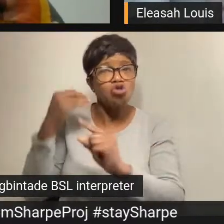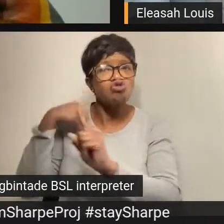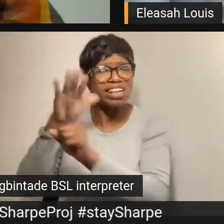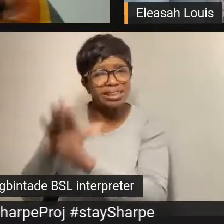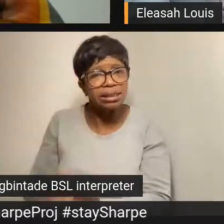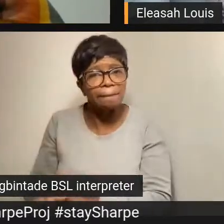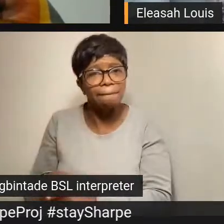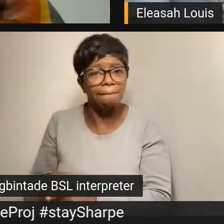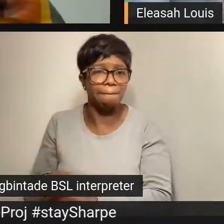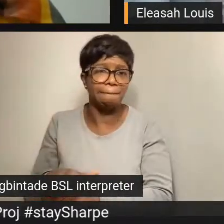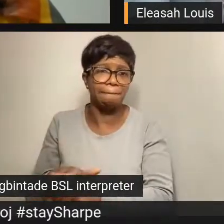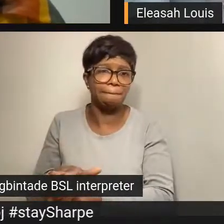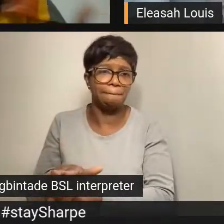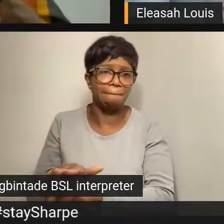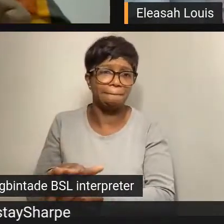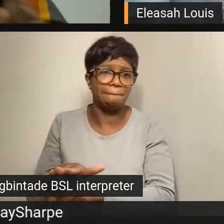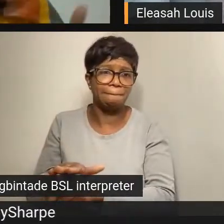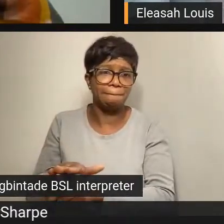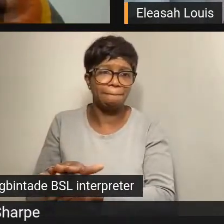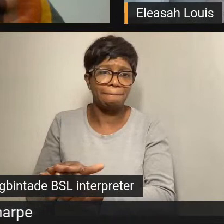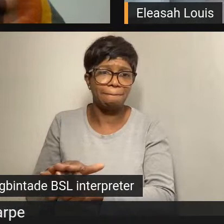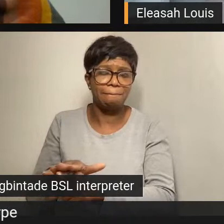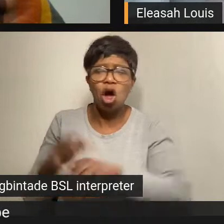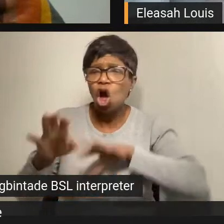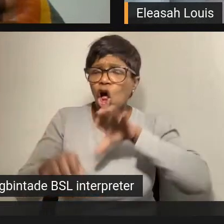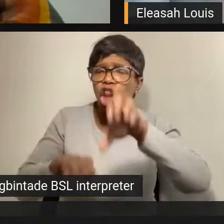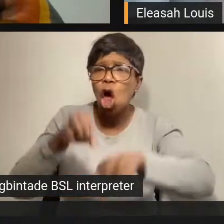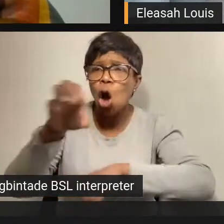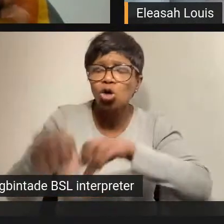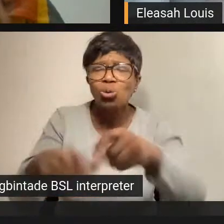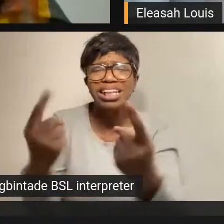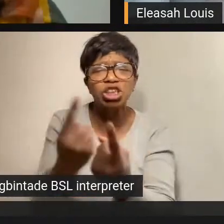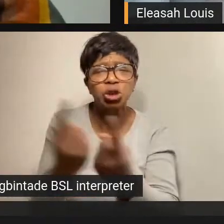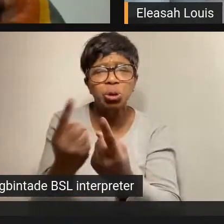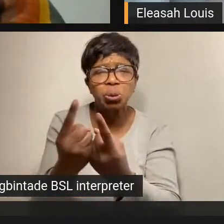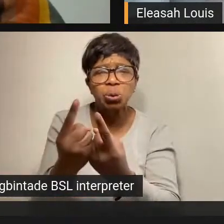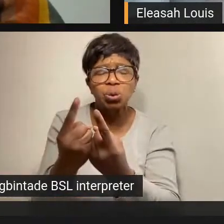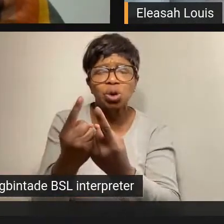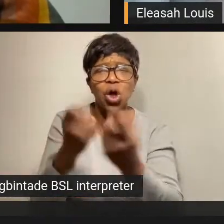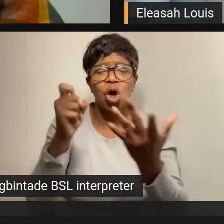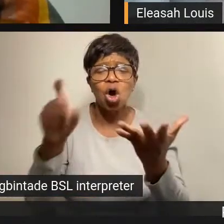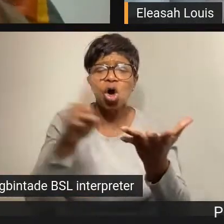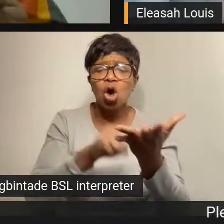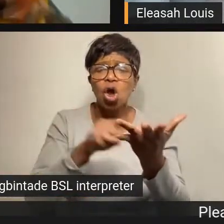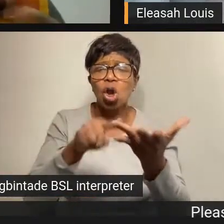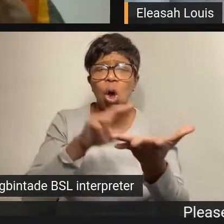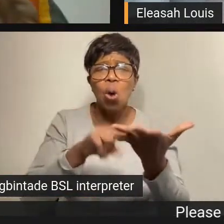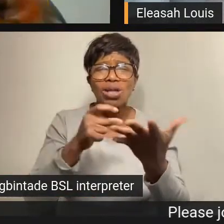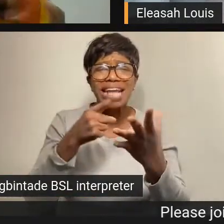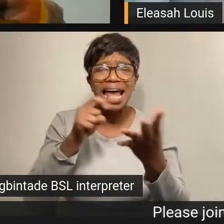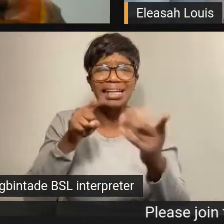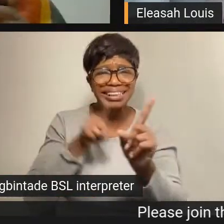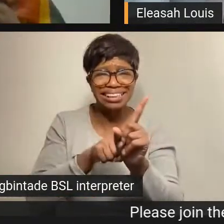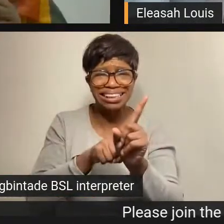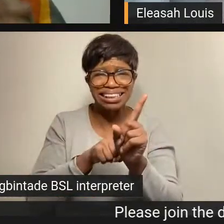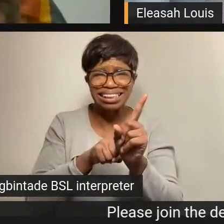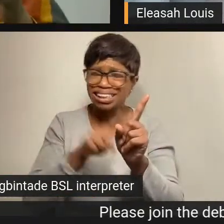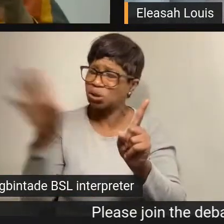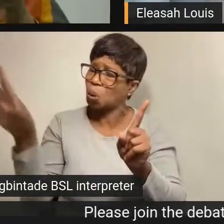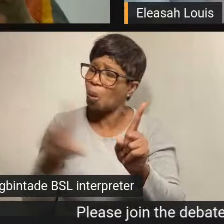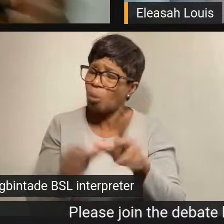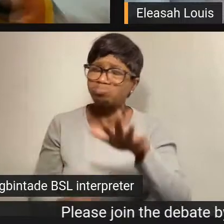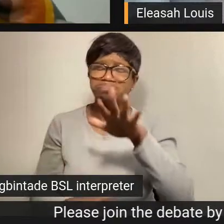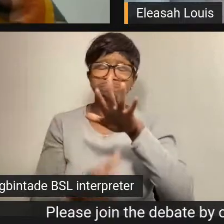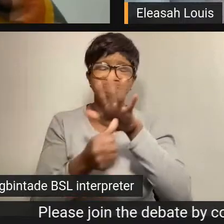racism, the colonial issues. Coloniality is also primarily about